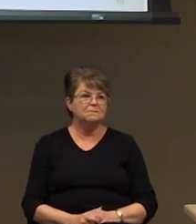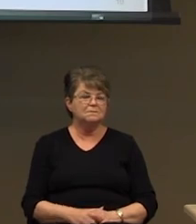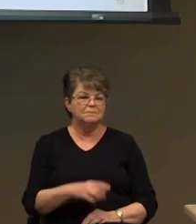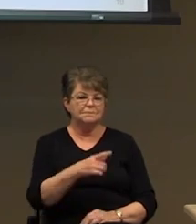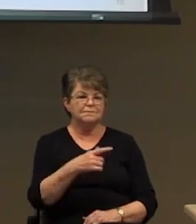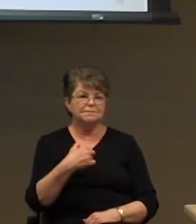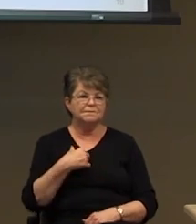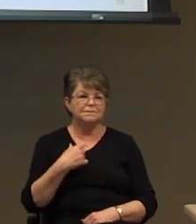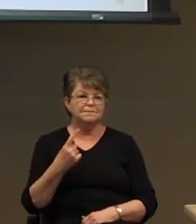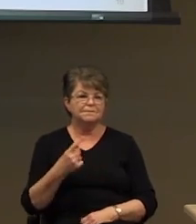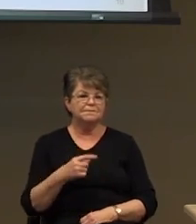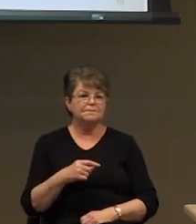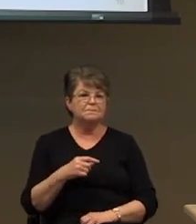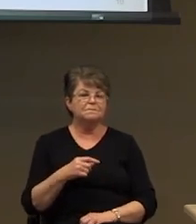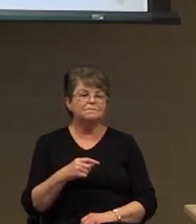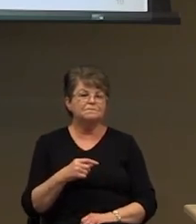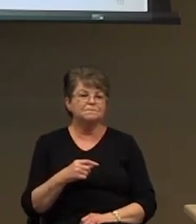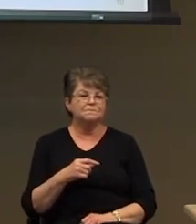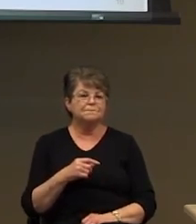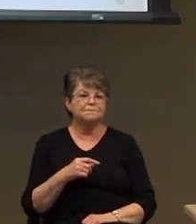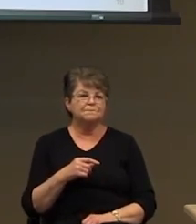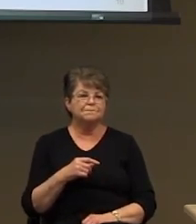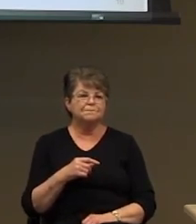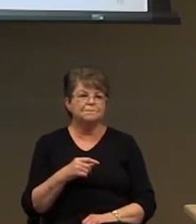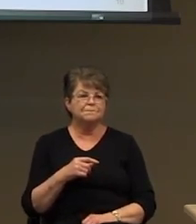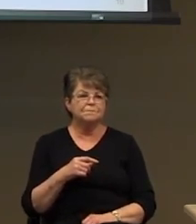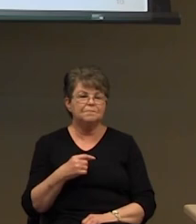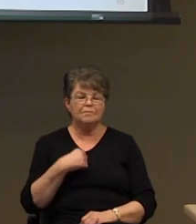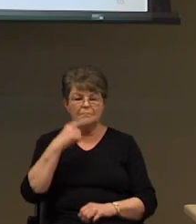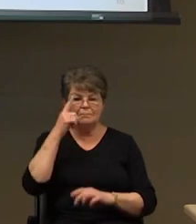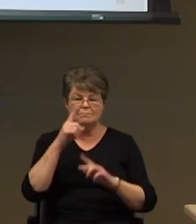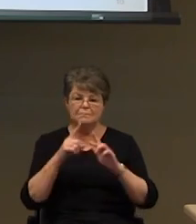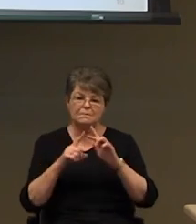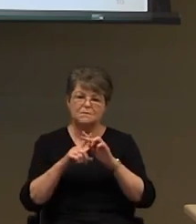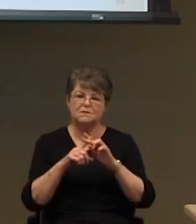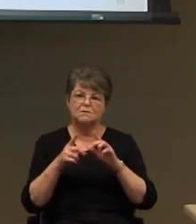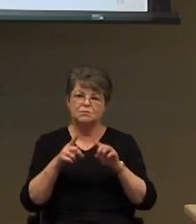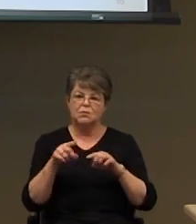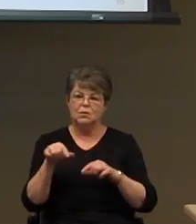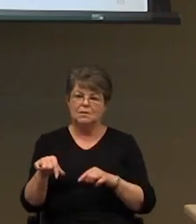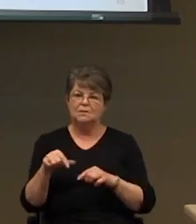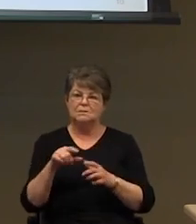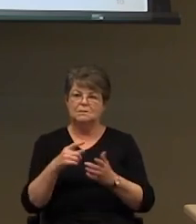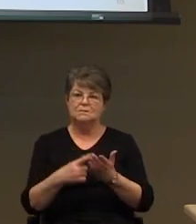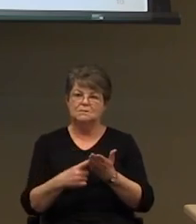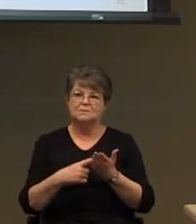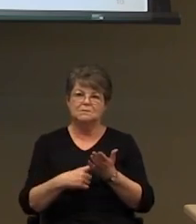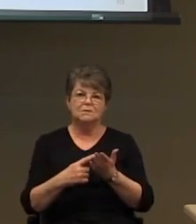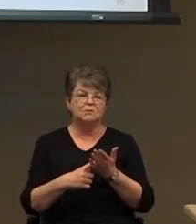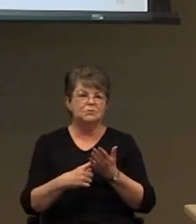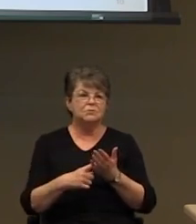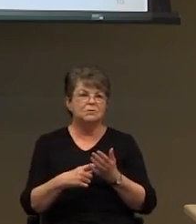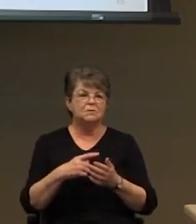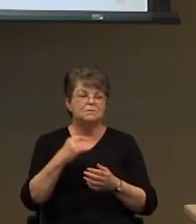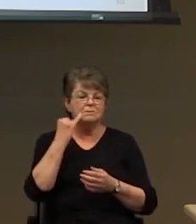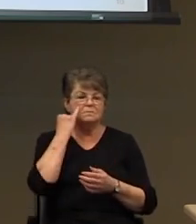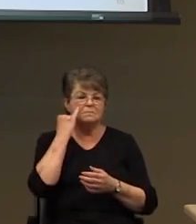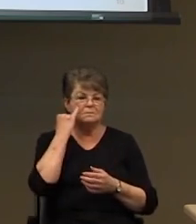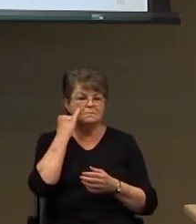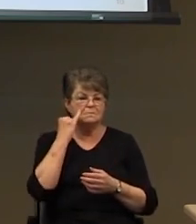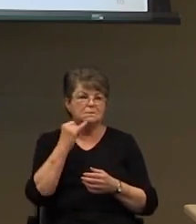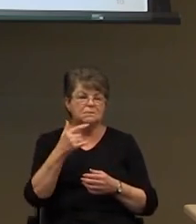Oh, there we go. This just sort of came to me during this discussion. But say, for